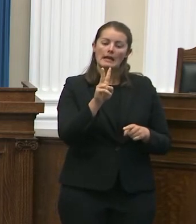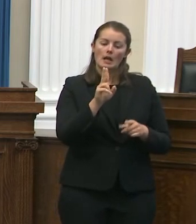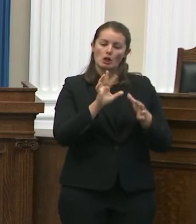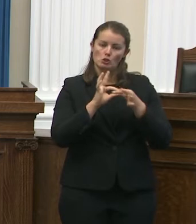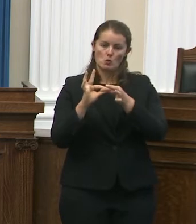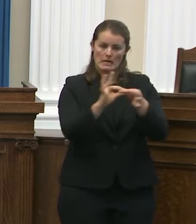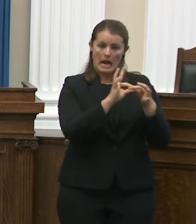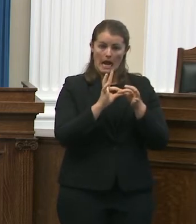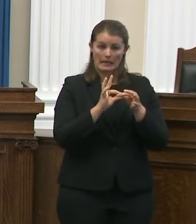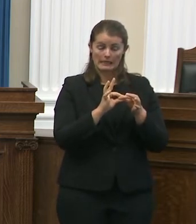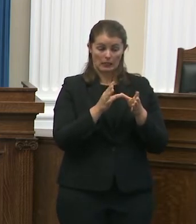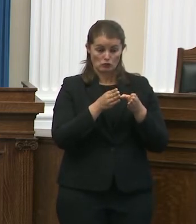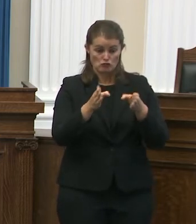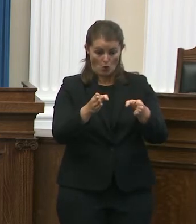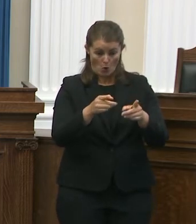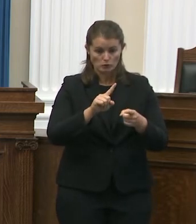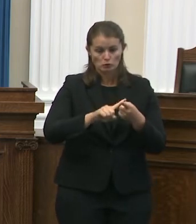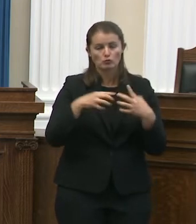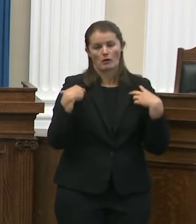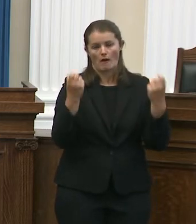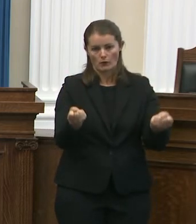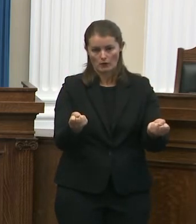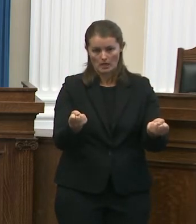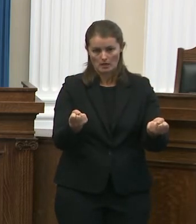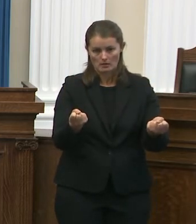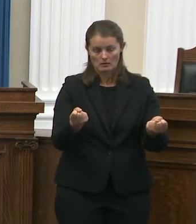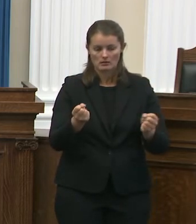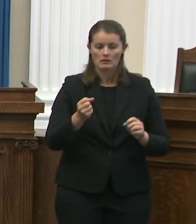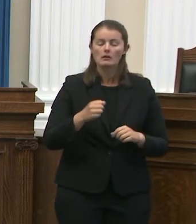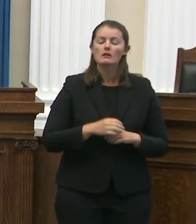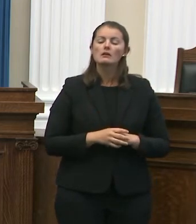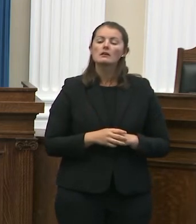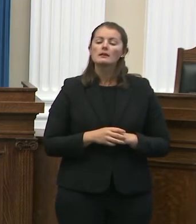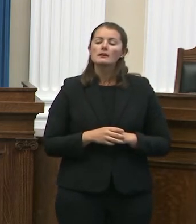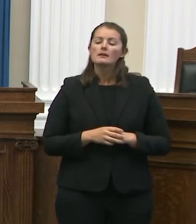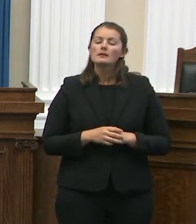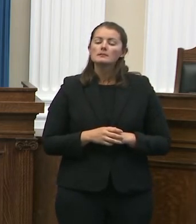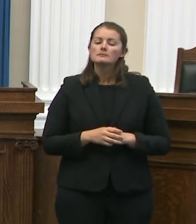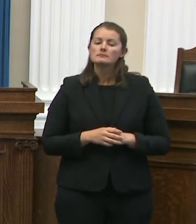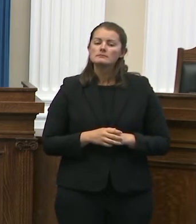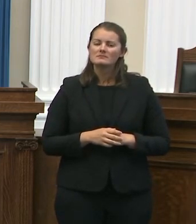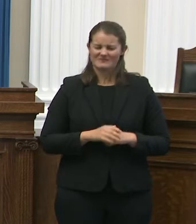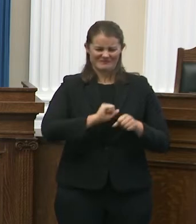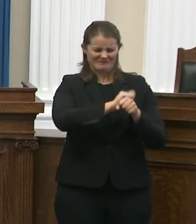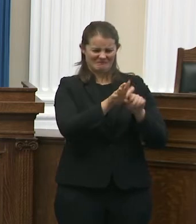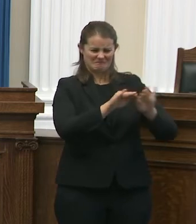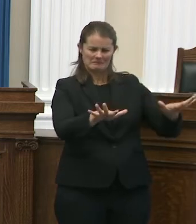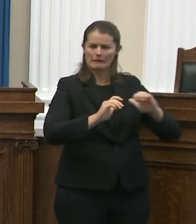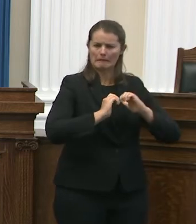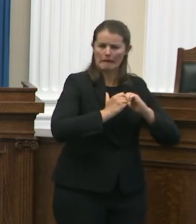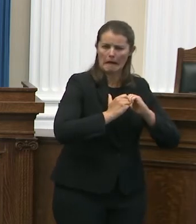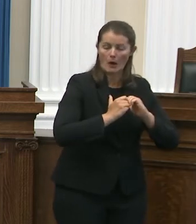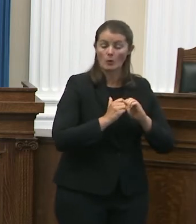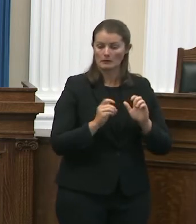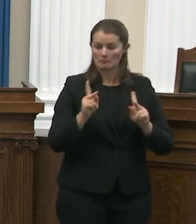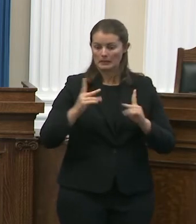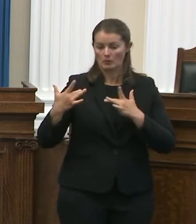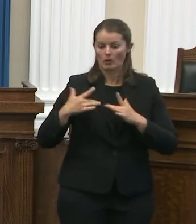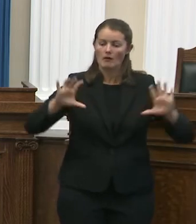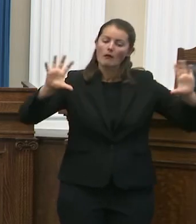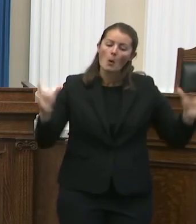Recovery. We know that COVID can easily spread when people are congregating for long periods of time, like inside a